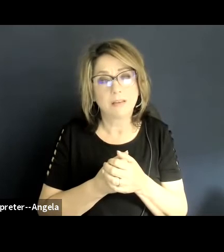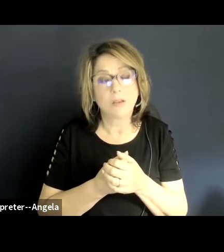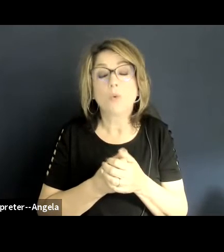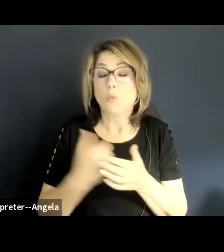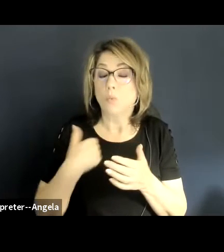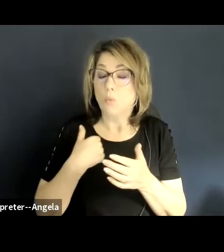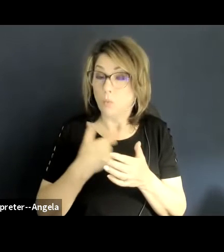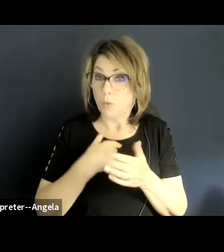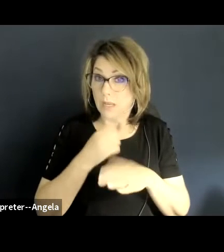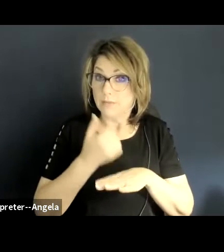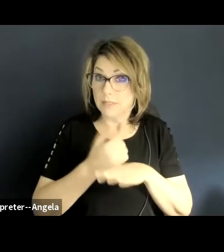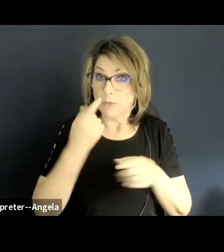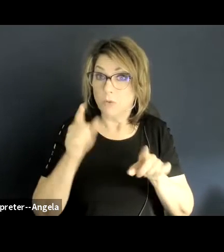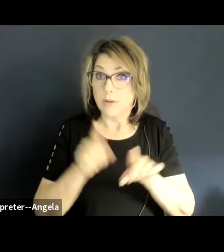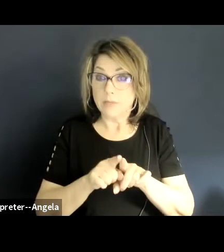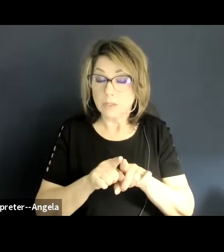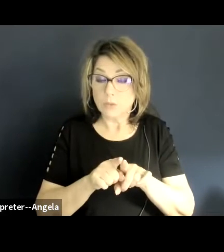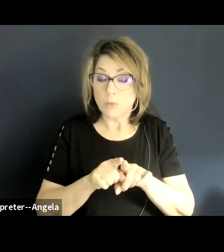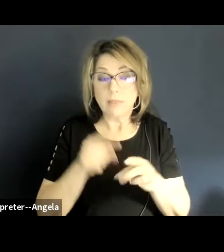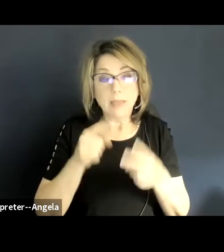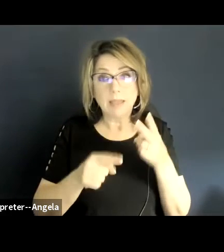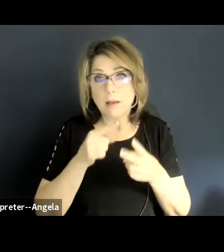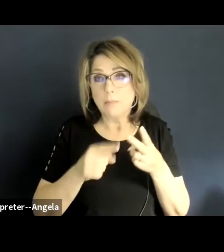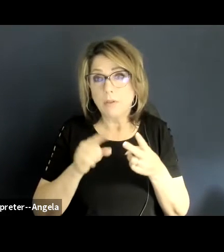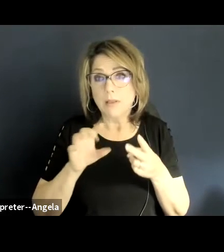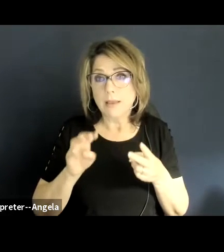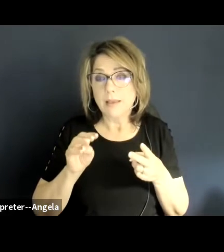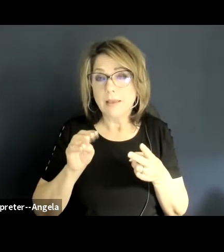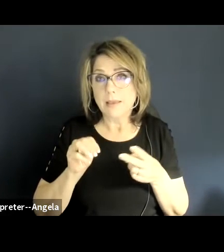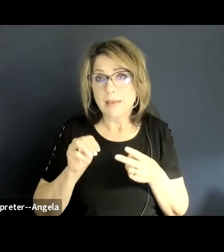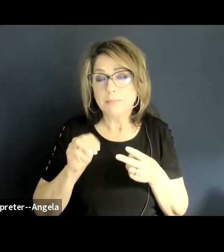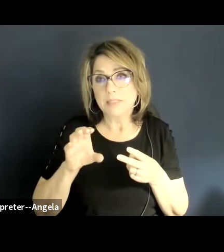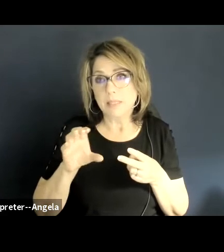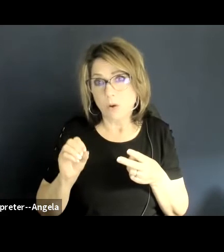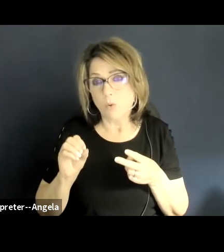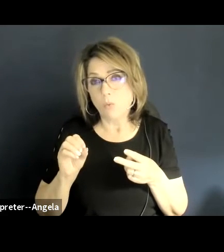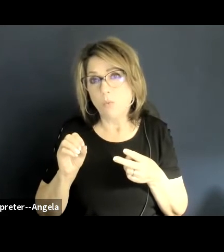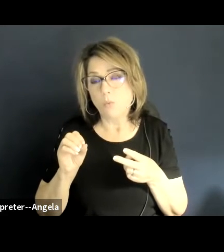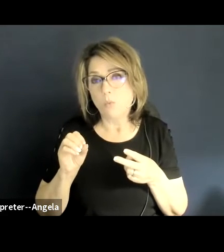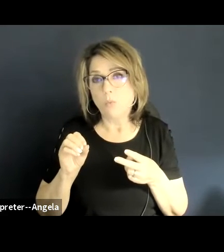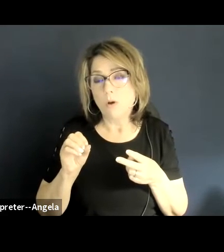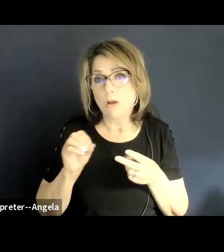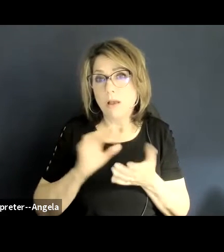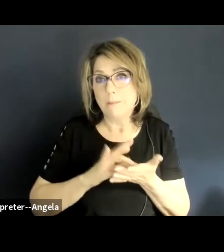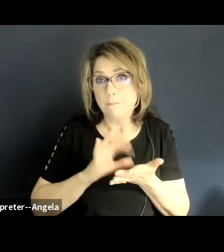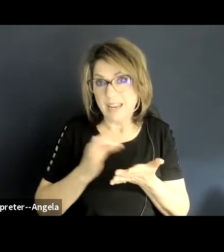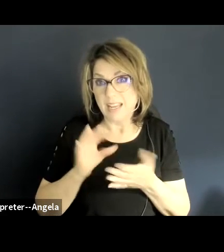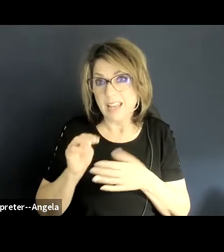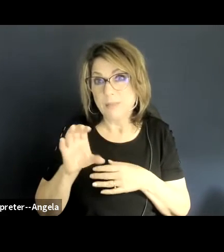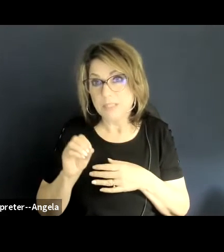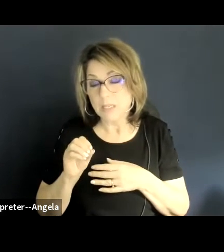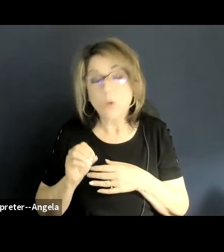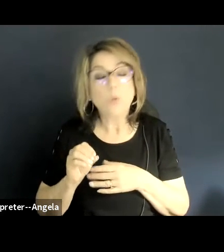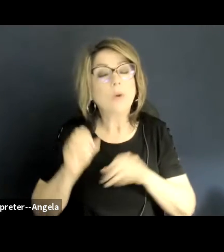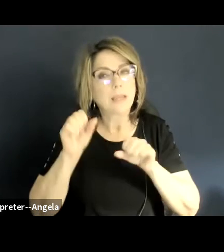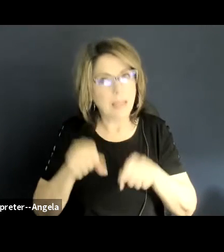with a couple of the Medicaid managed care organizations that we will be able to